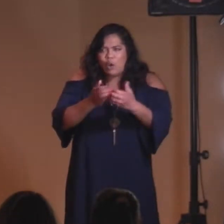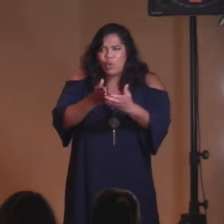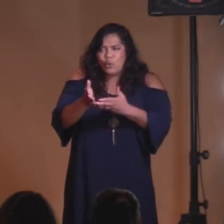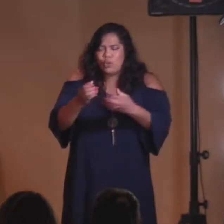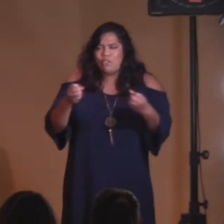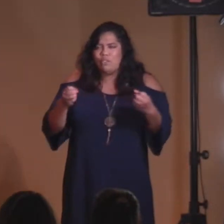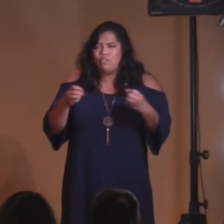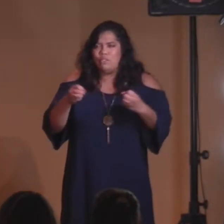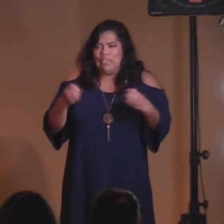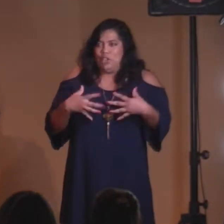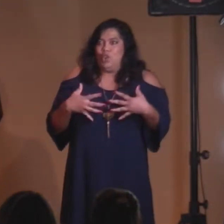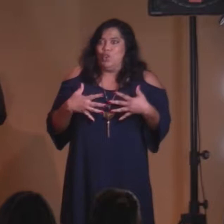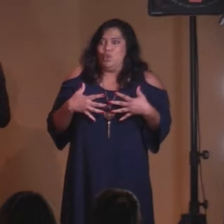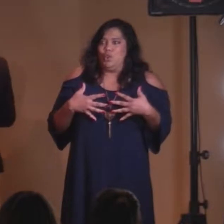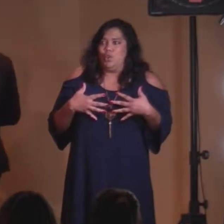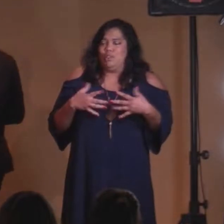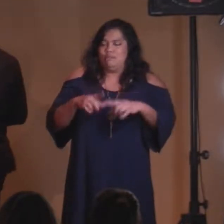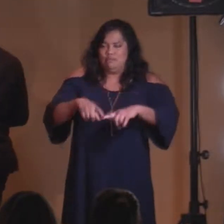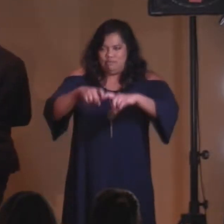Continue.